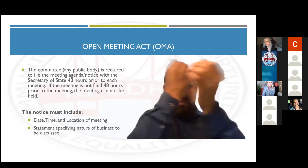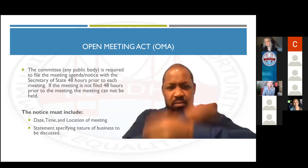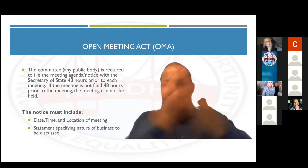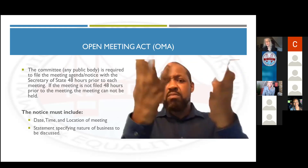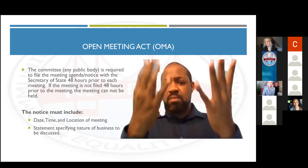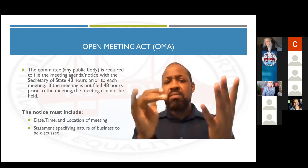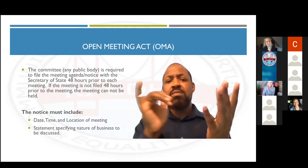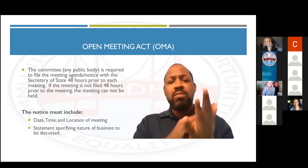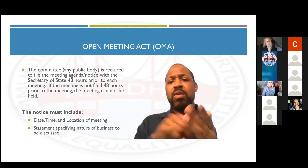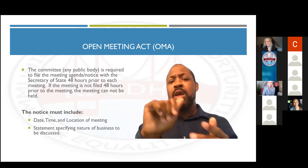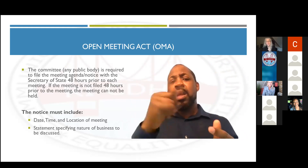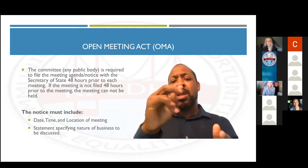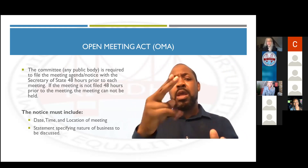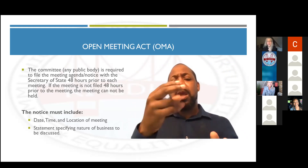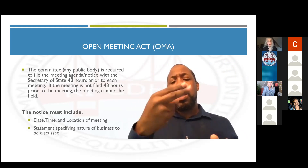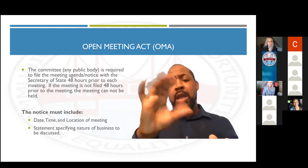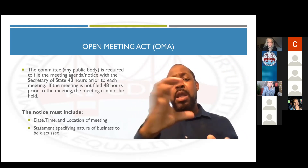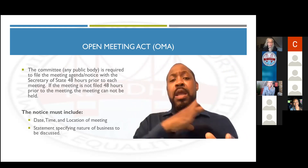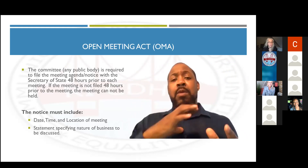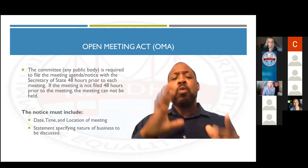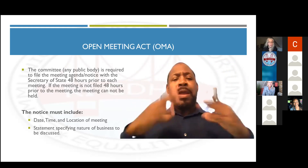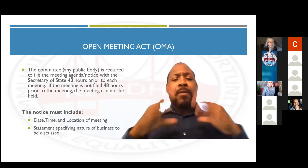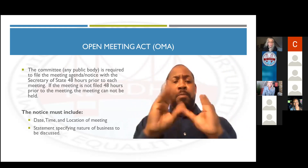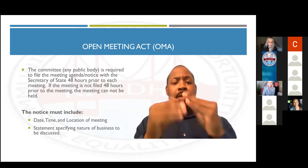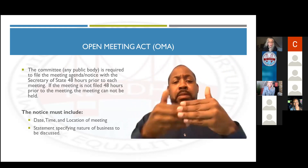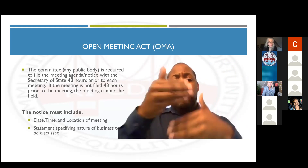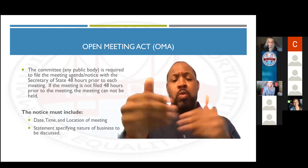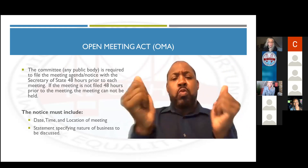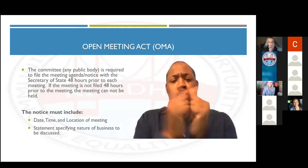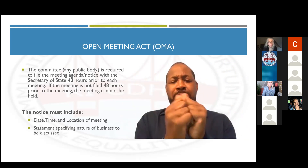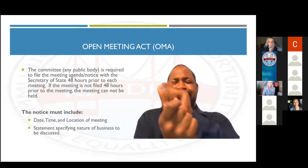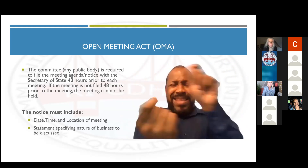And then we post that information statewide.